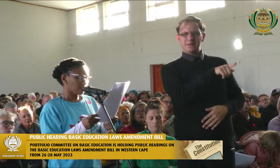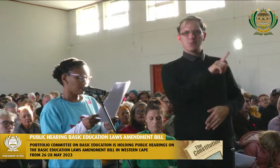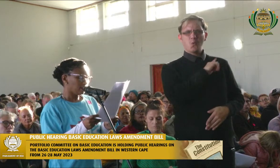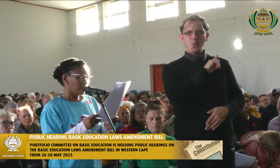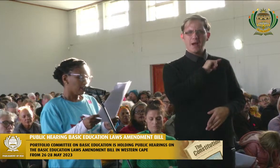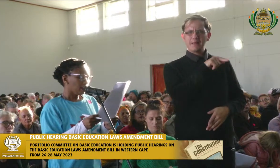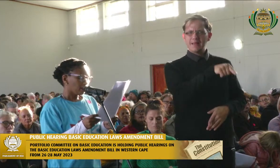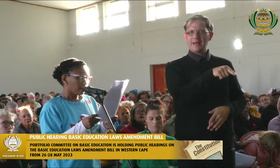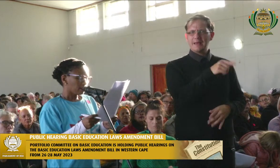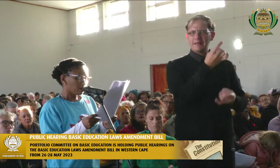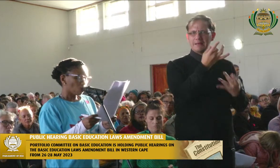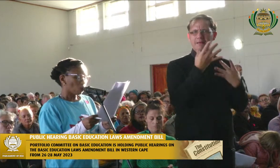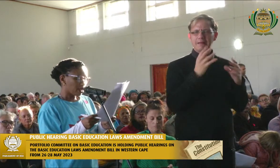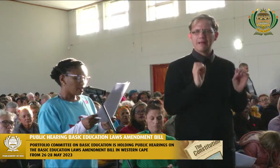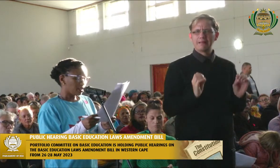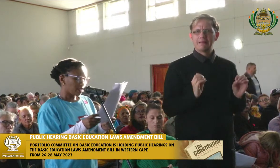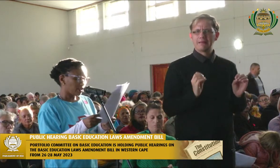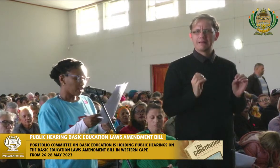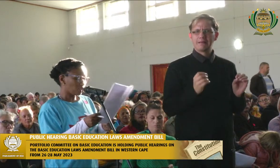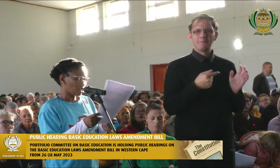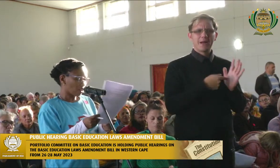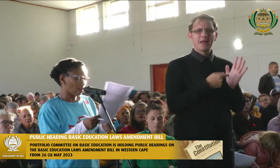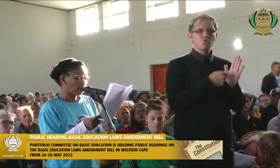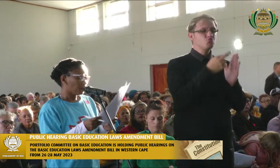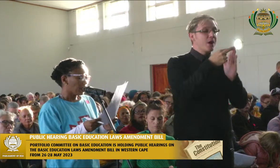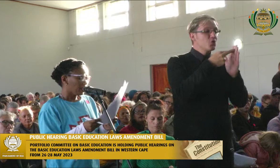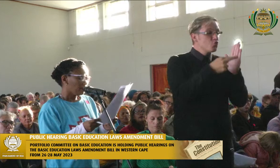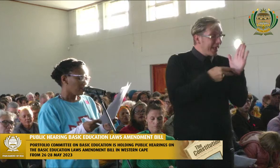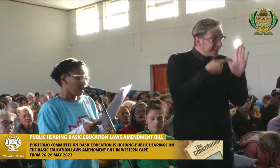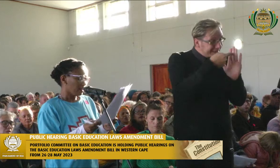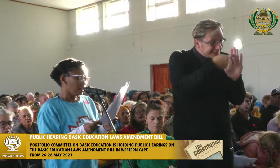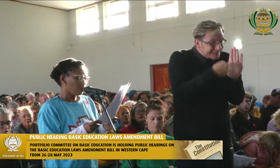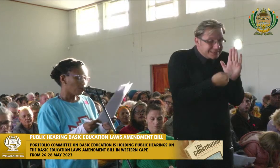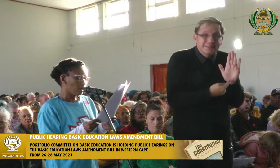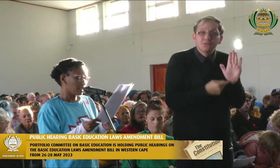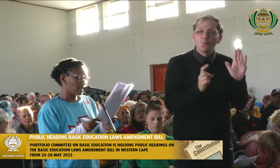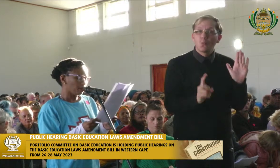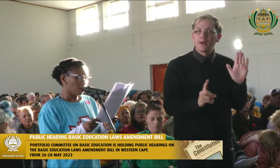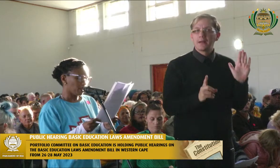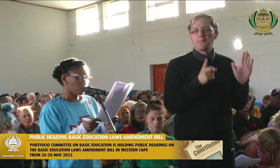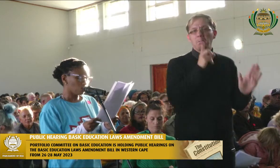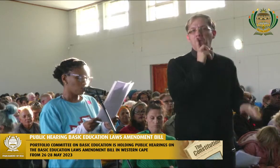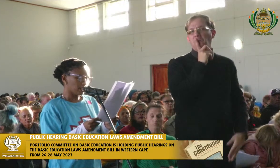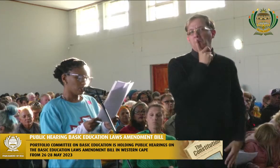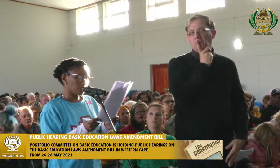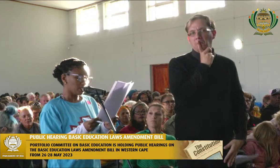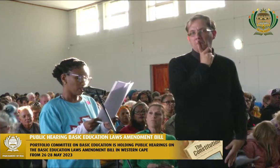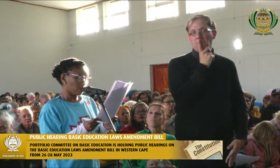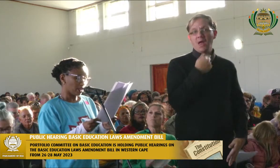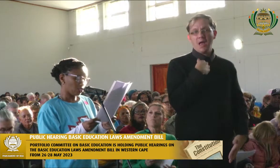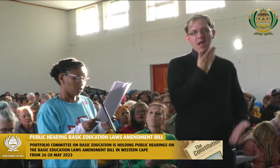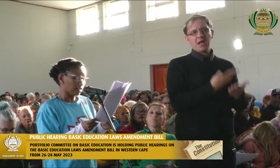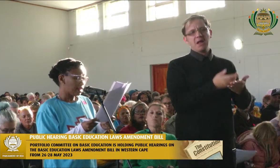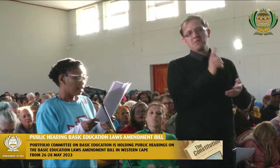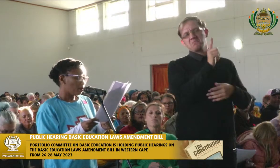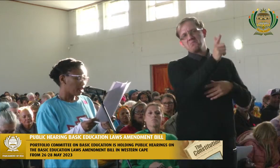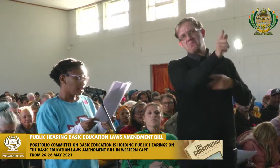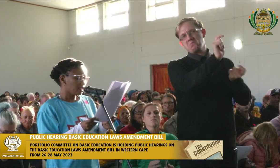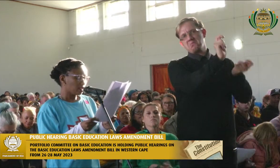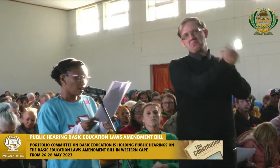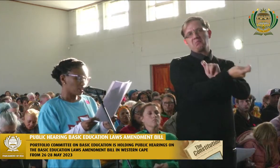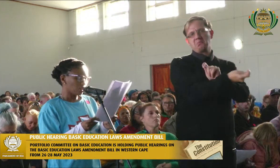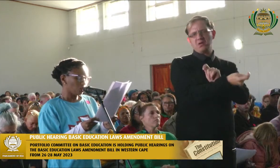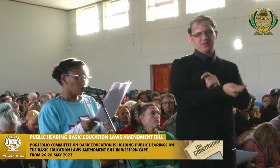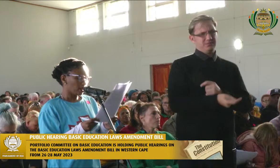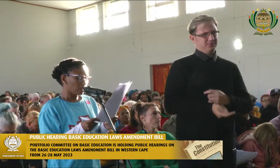even said what these regulations are? Even then, in a few years' time, the minister could change these regulations. The